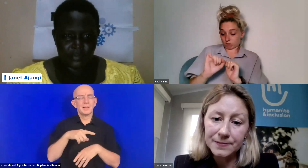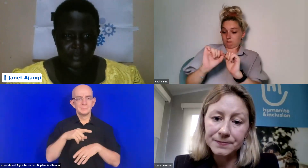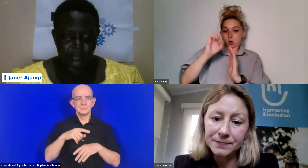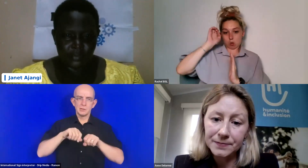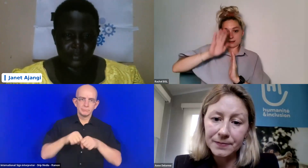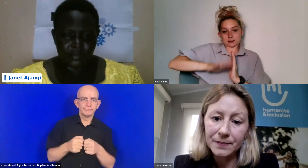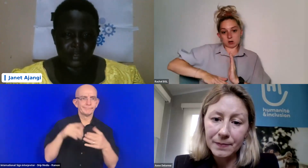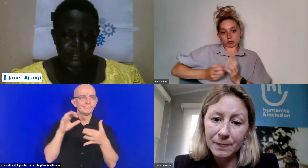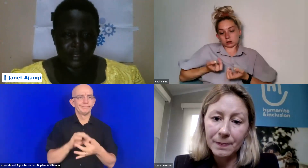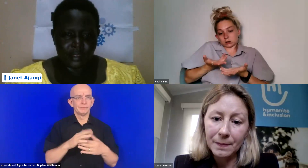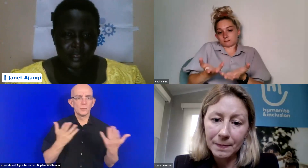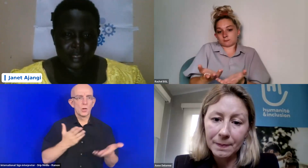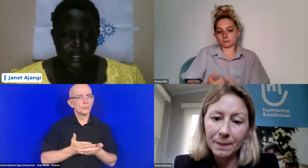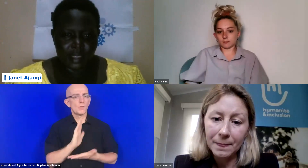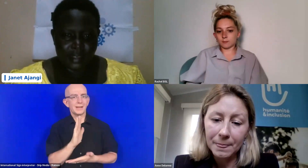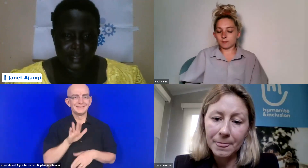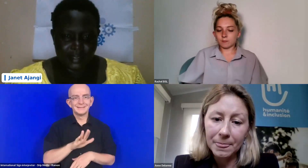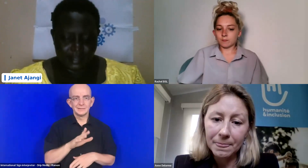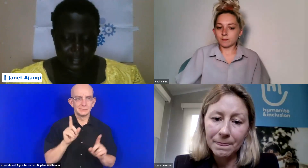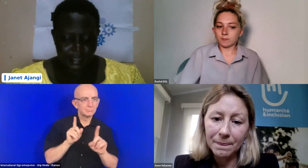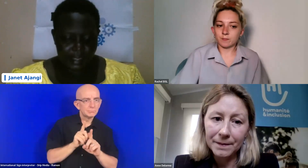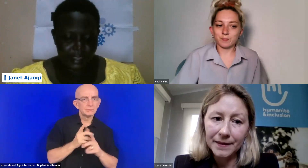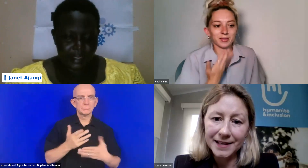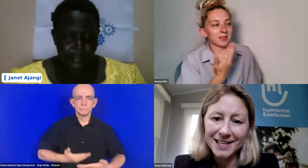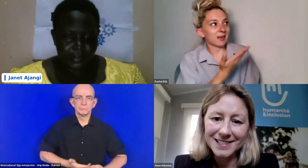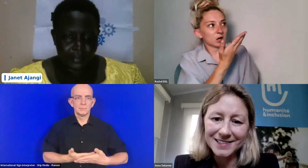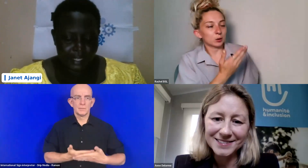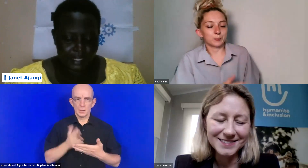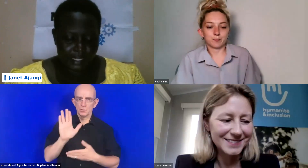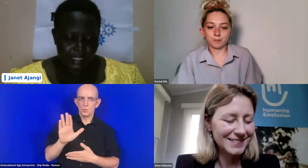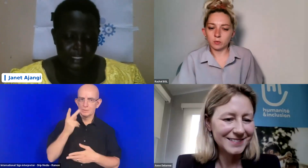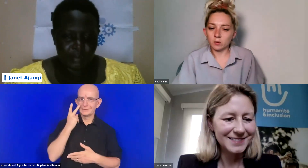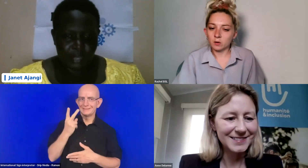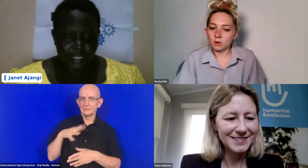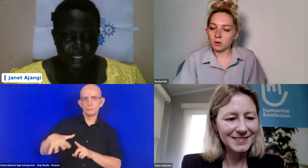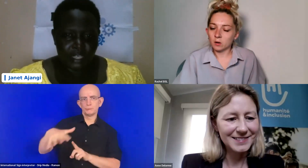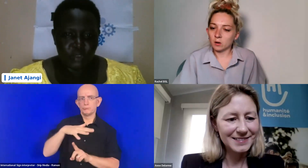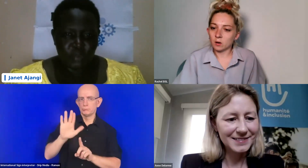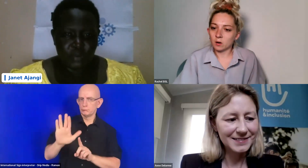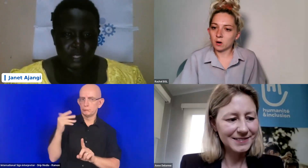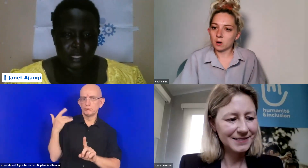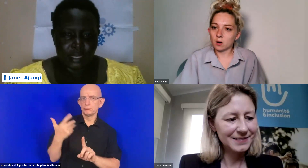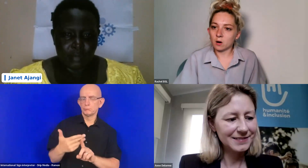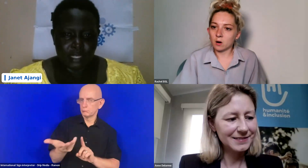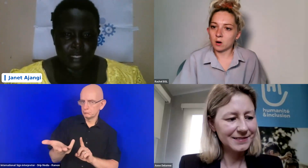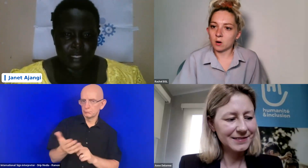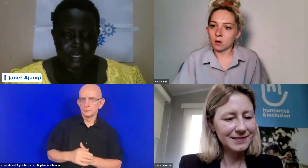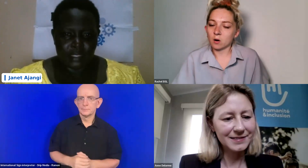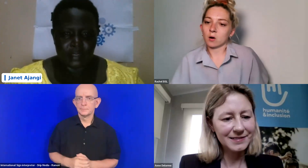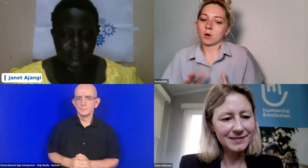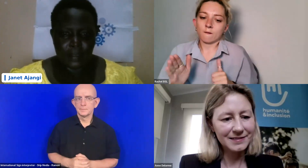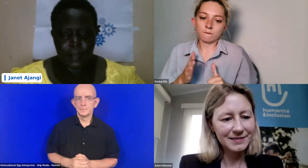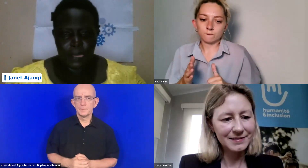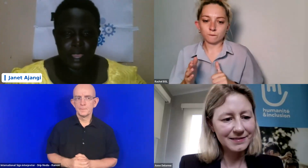experience? Thanks, Anne. Yes. First, some girls and women with